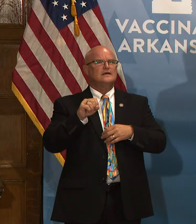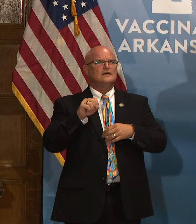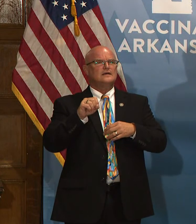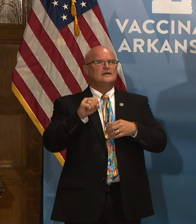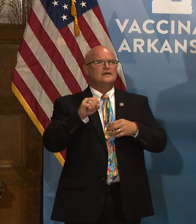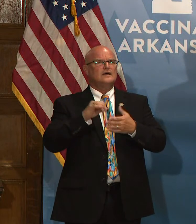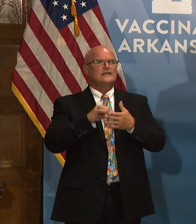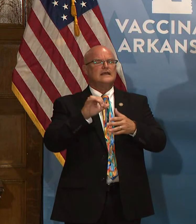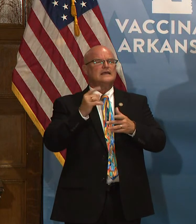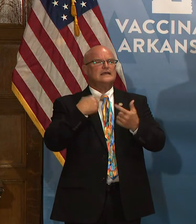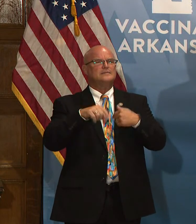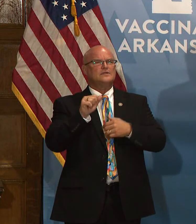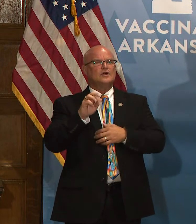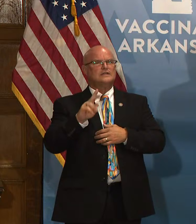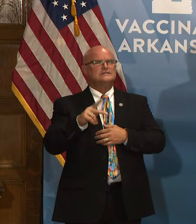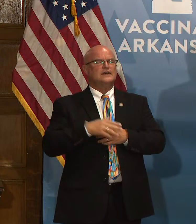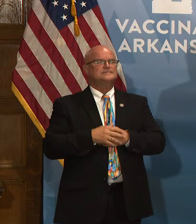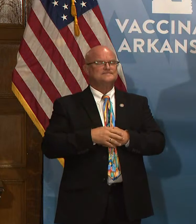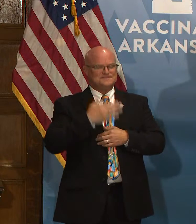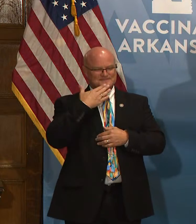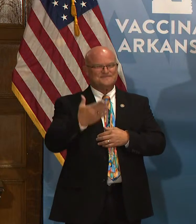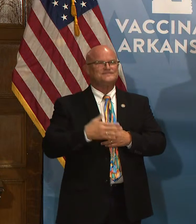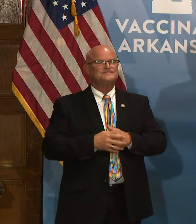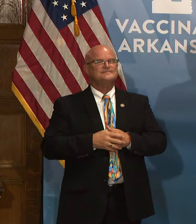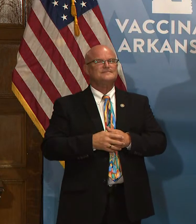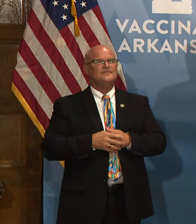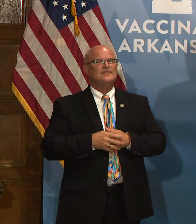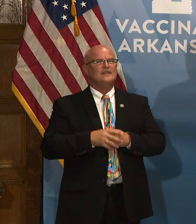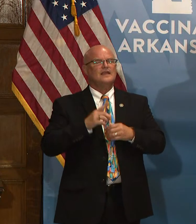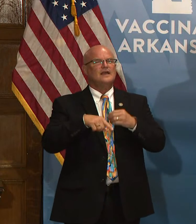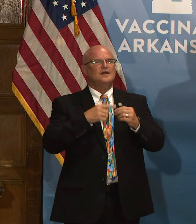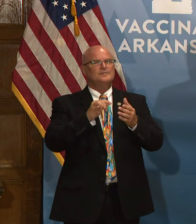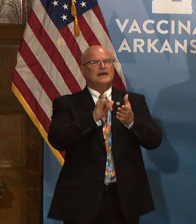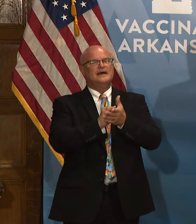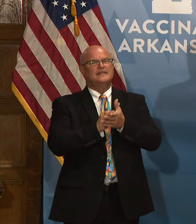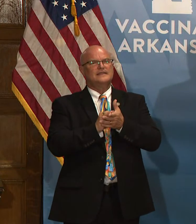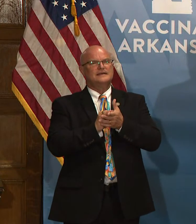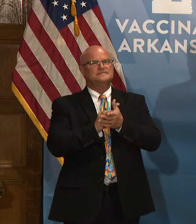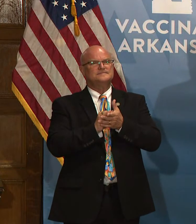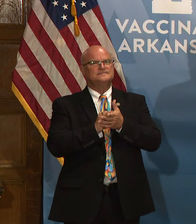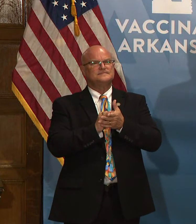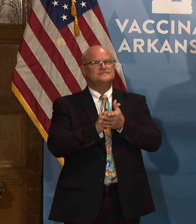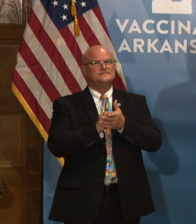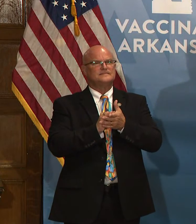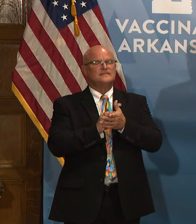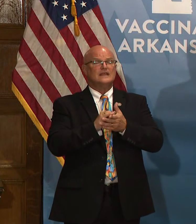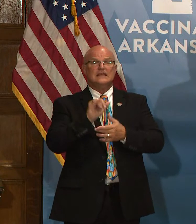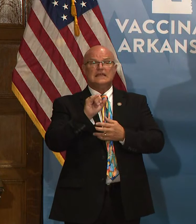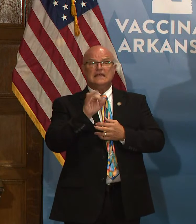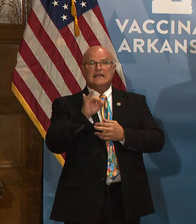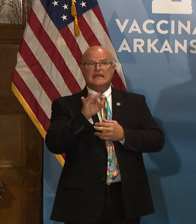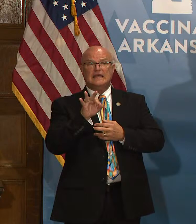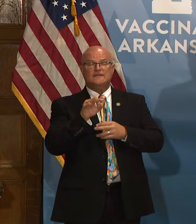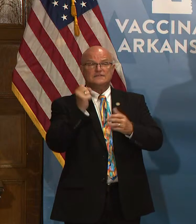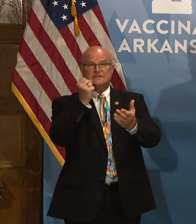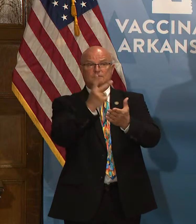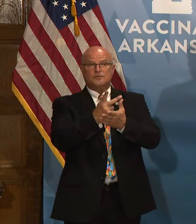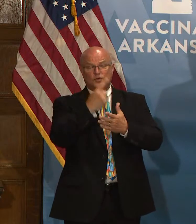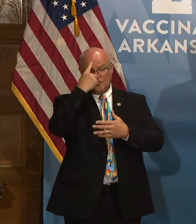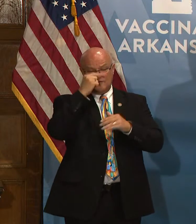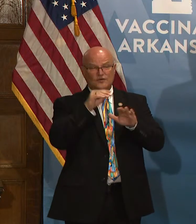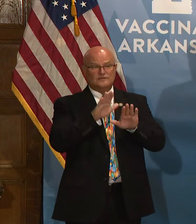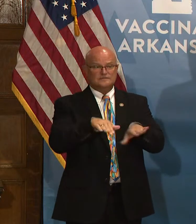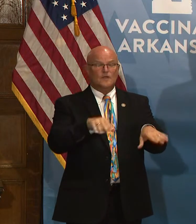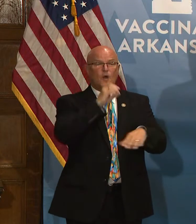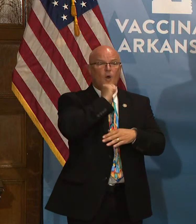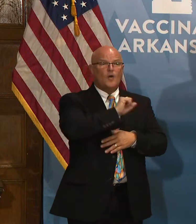Arkansas? Yeah. Thank you. You know, in reference to the if it is approved for the